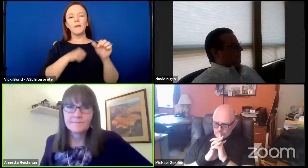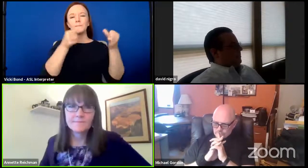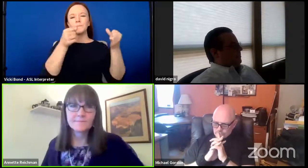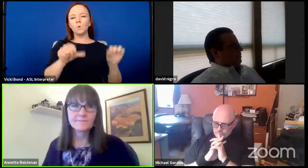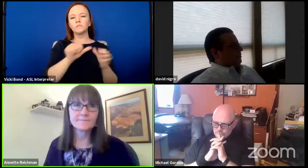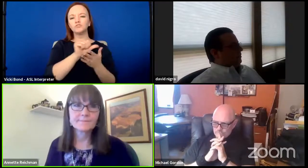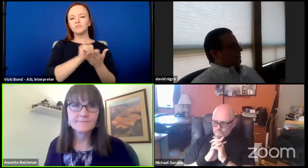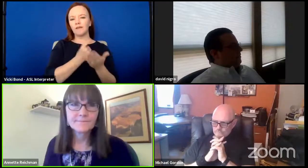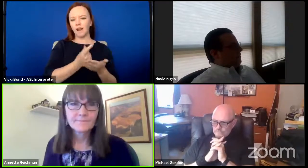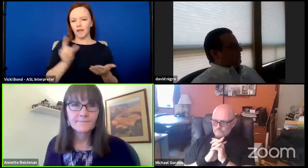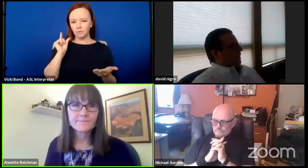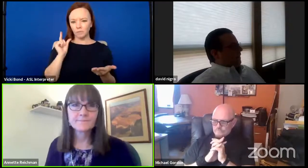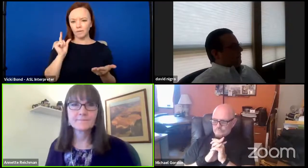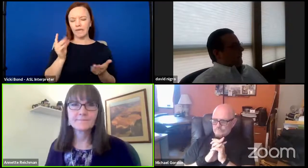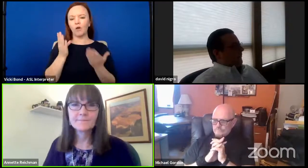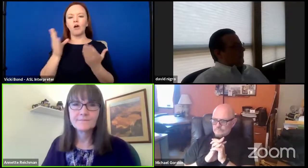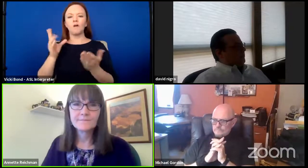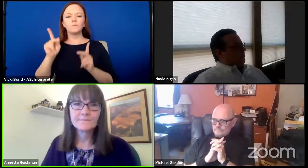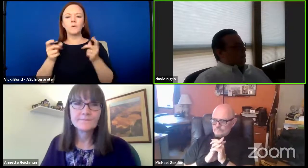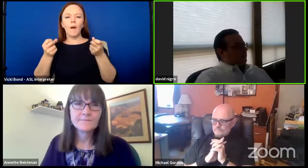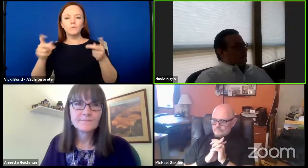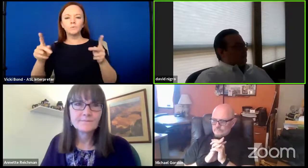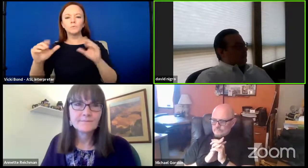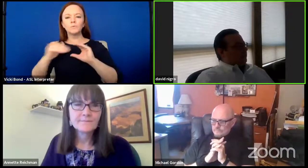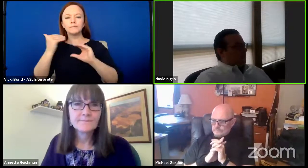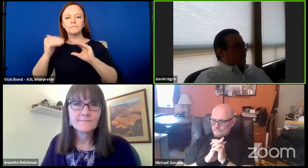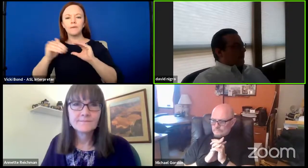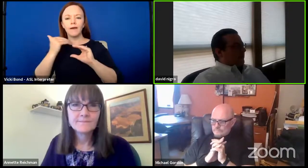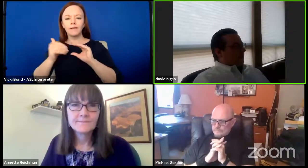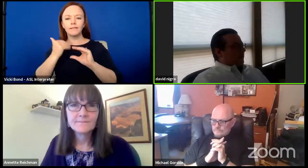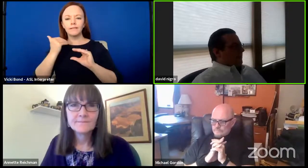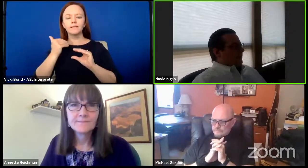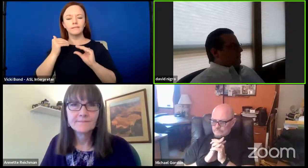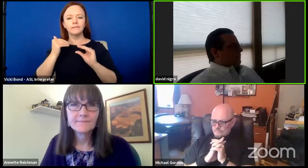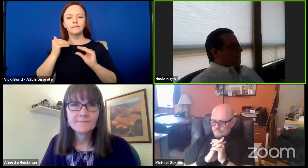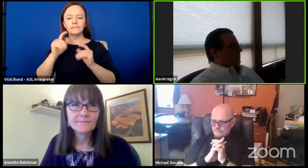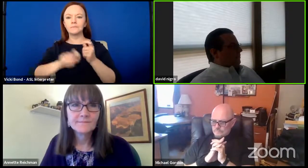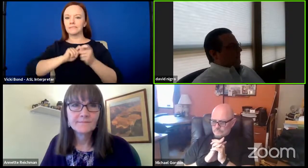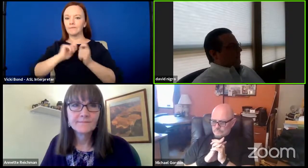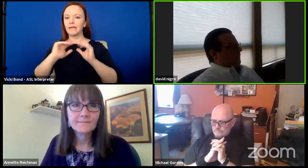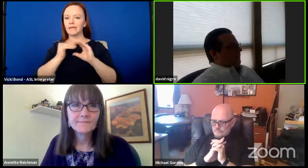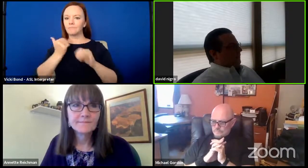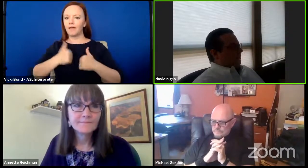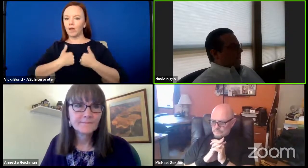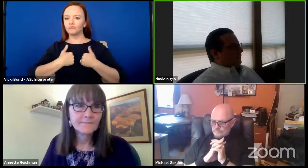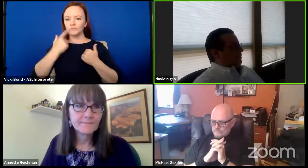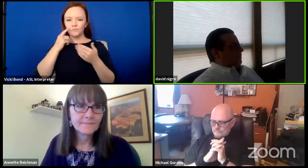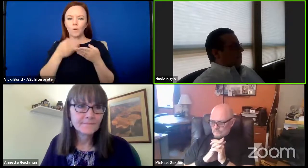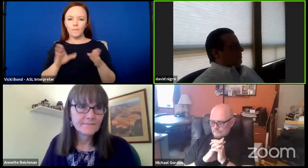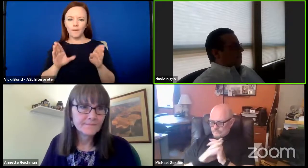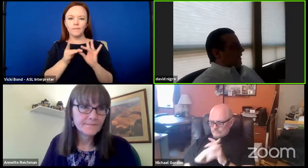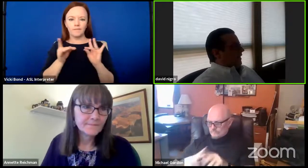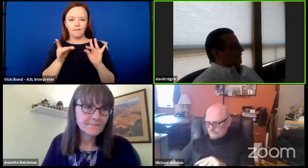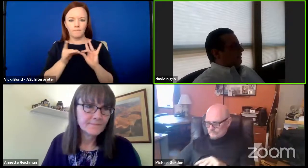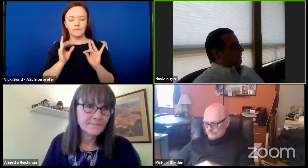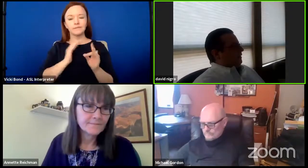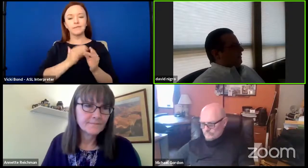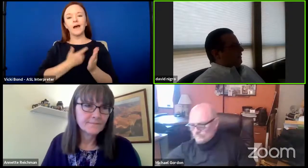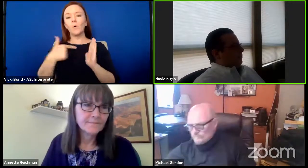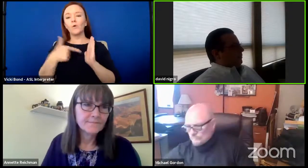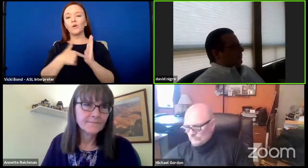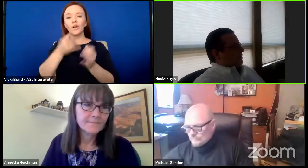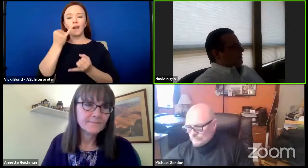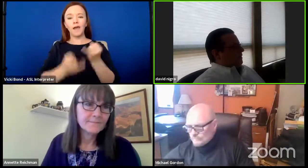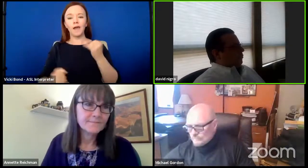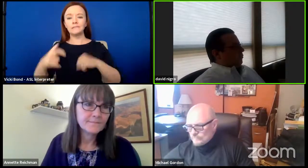an email address set up, just receive public comments, and we had a cutoff time to do that.